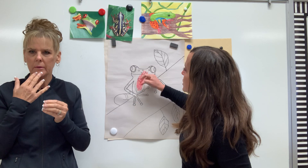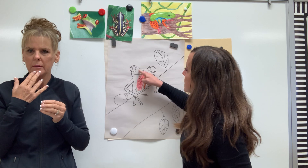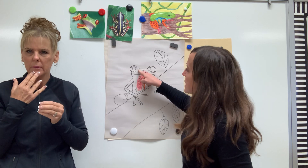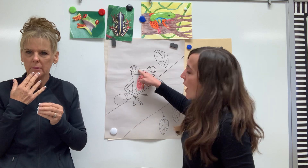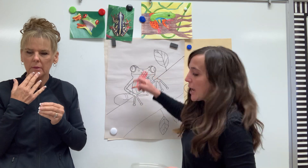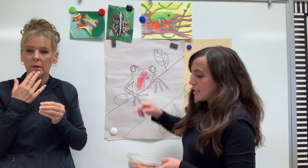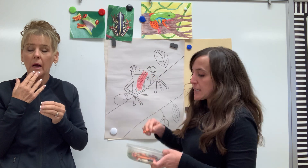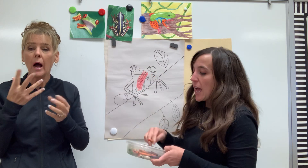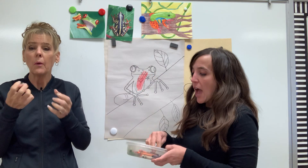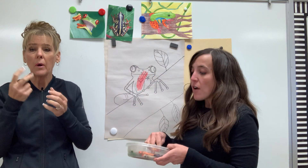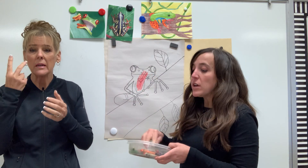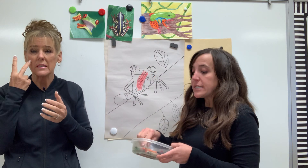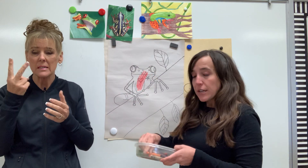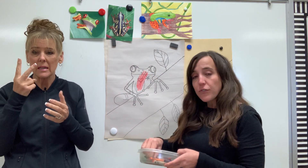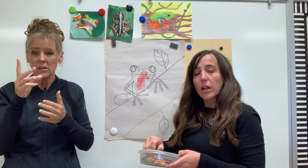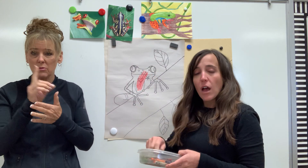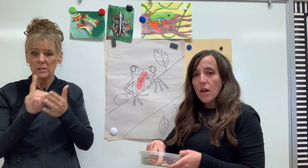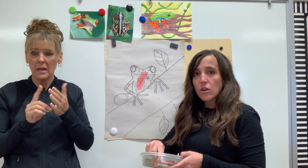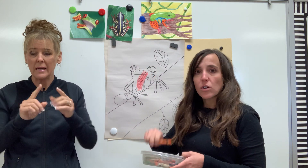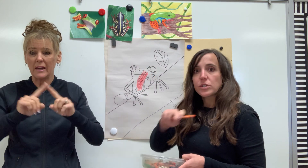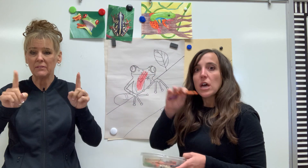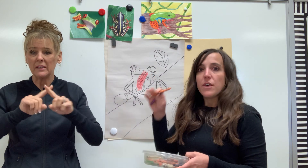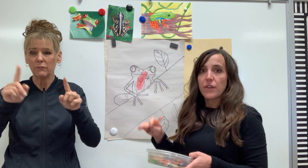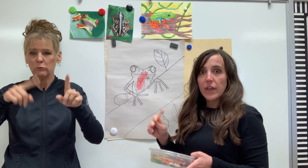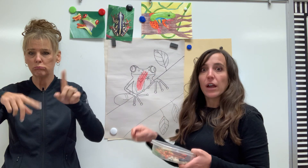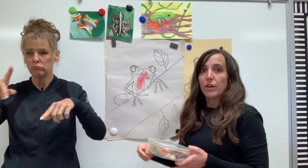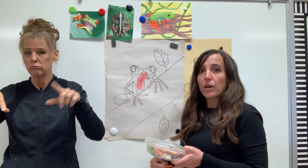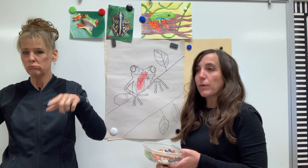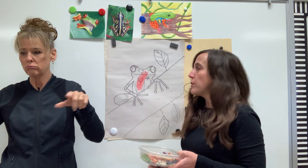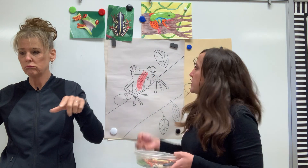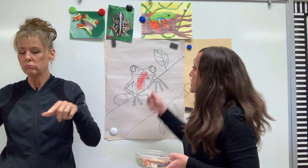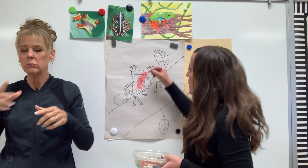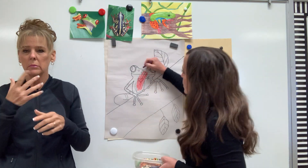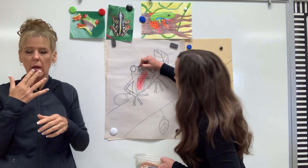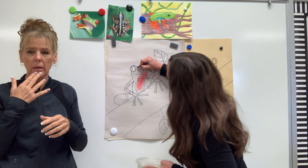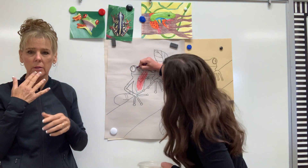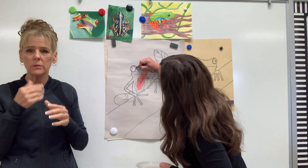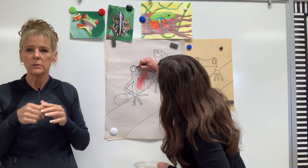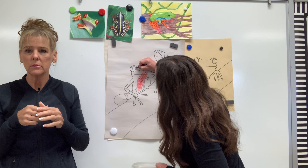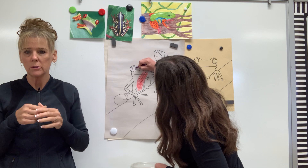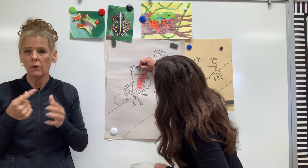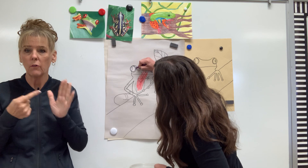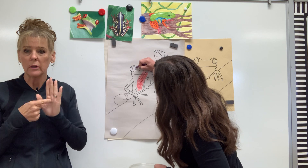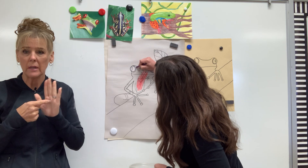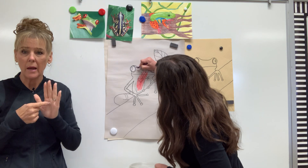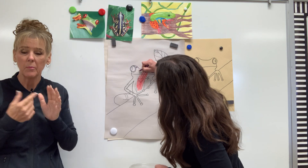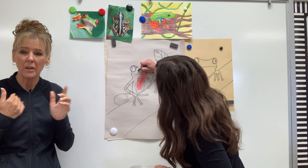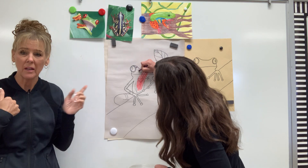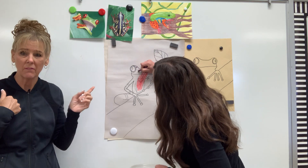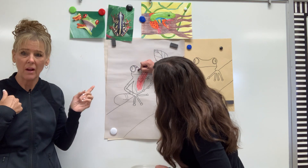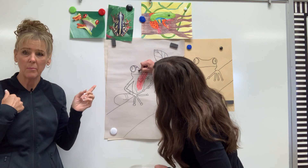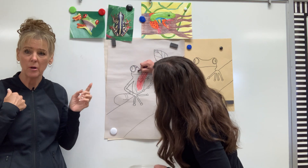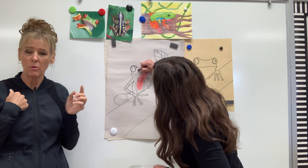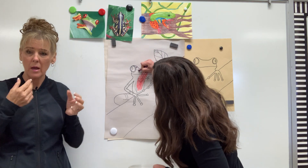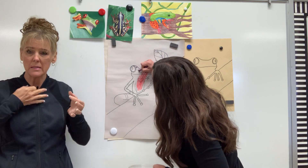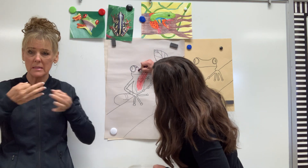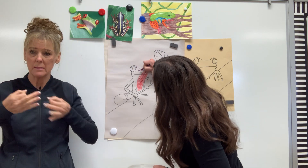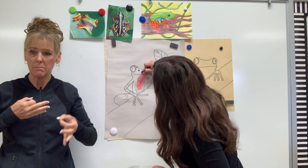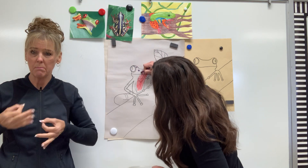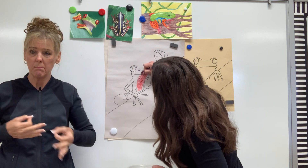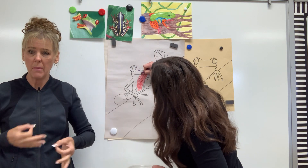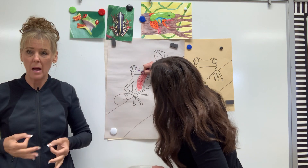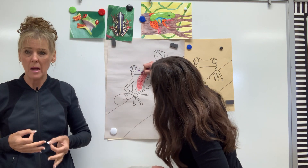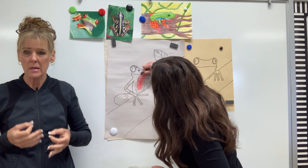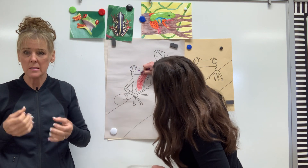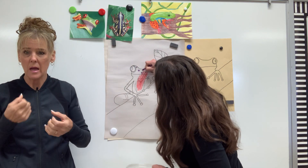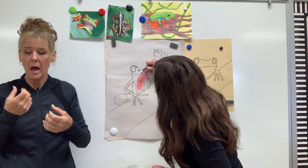see your designs have different colors than the area around the design. So for example, if I'm gonna do spots, I